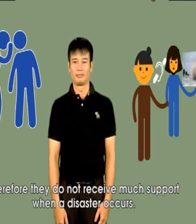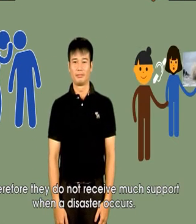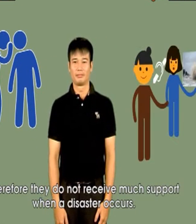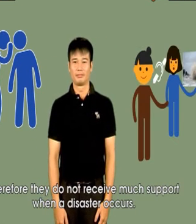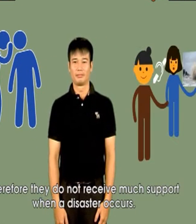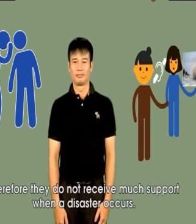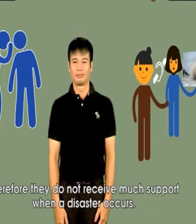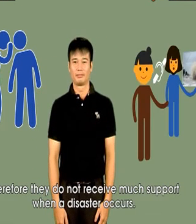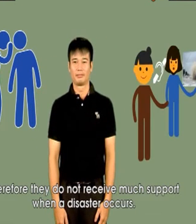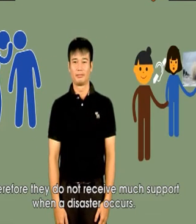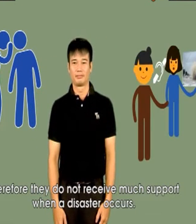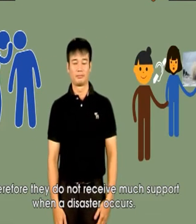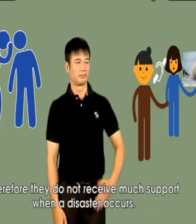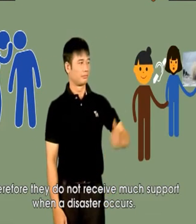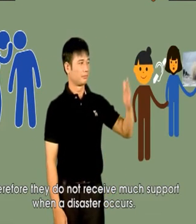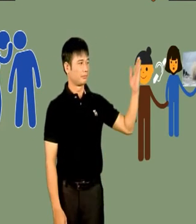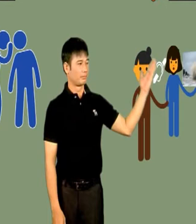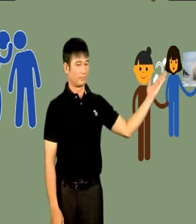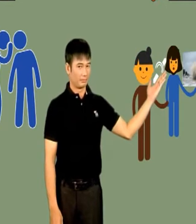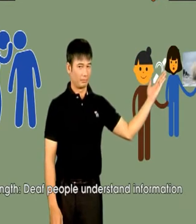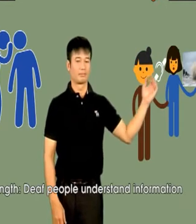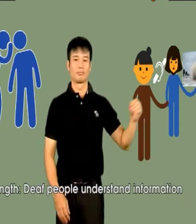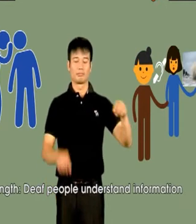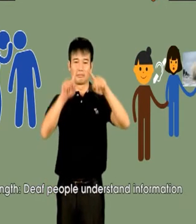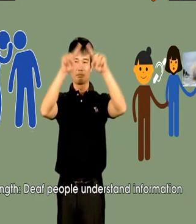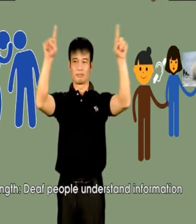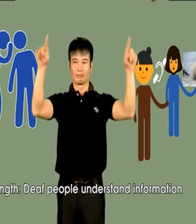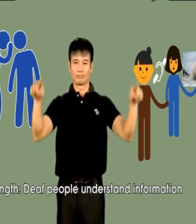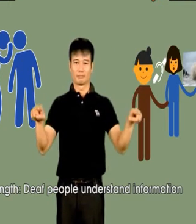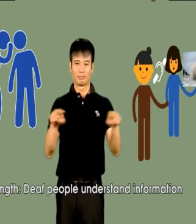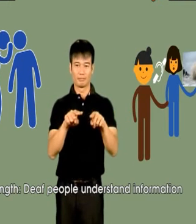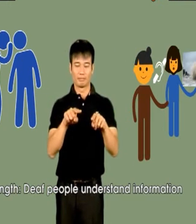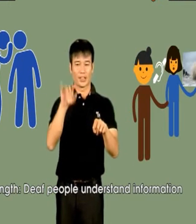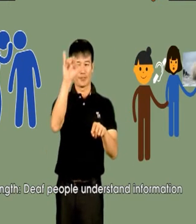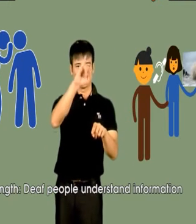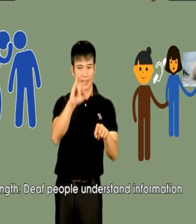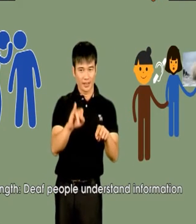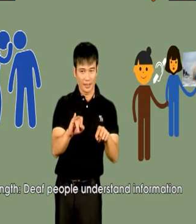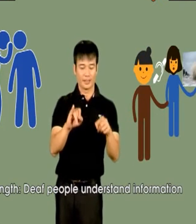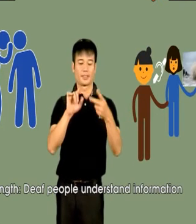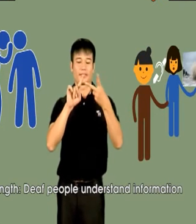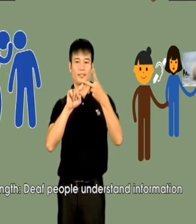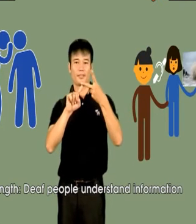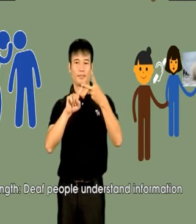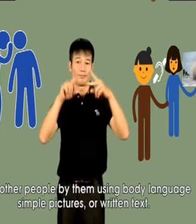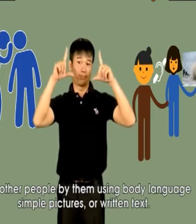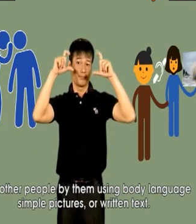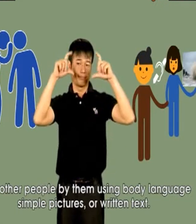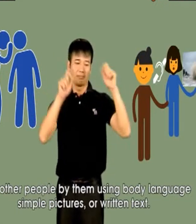much support when a disaster occurs. Strength. Deaf people understand information from other